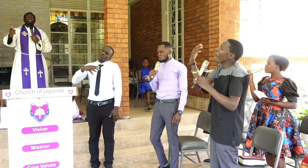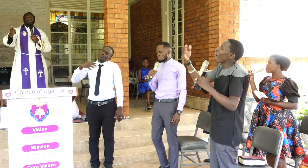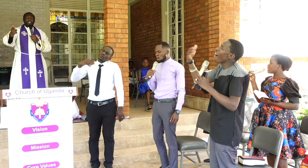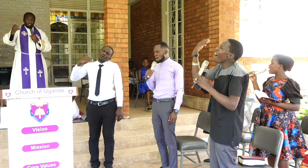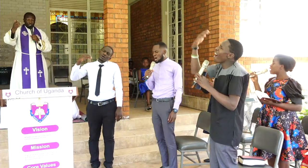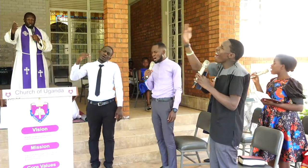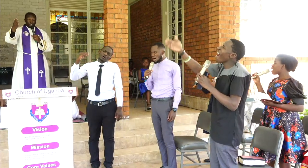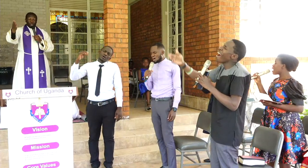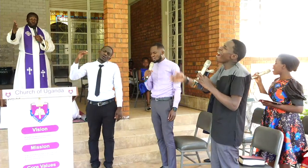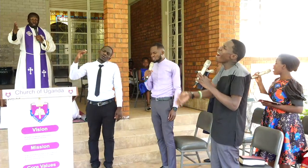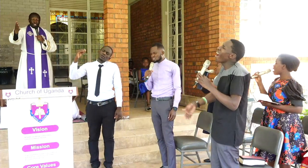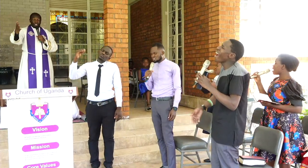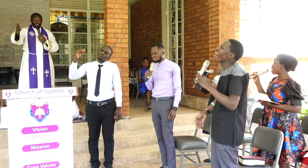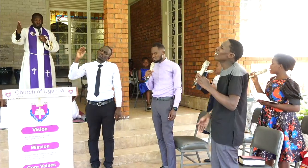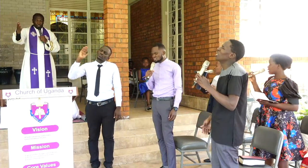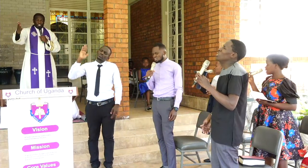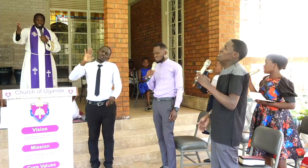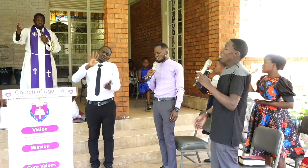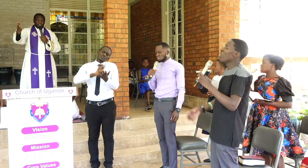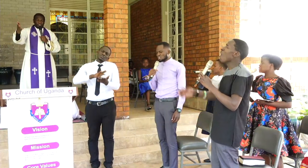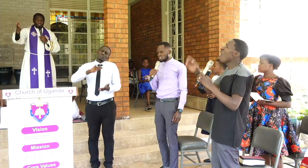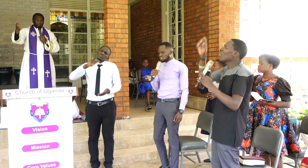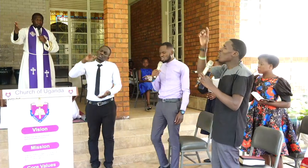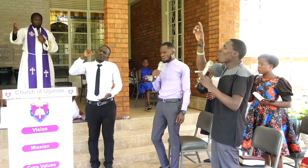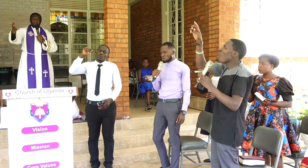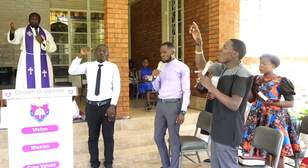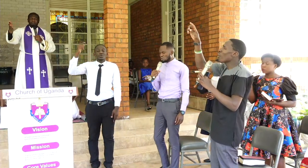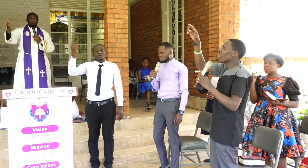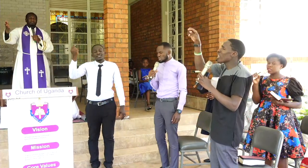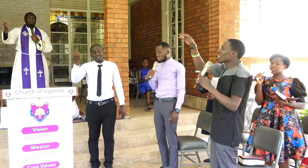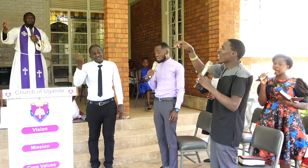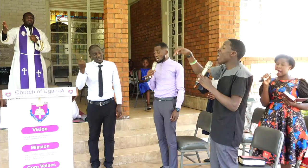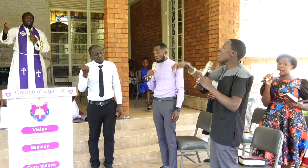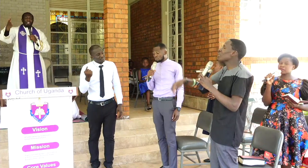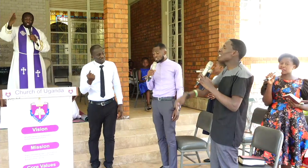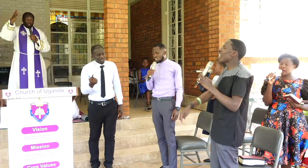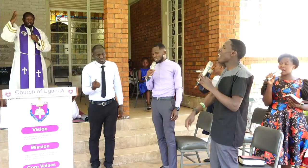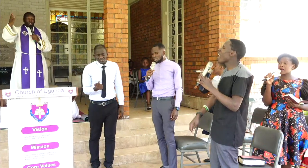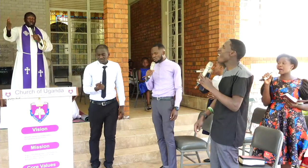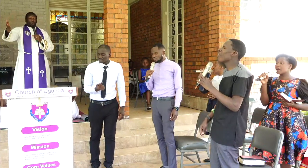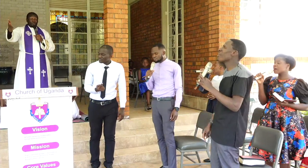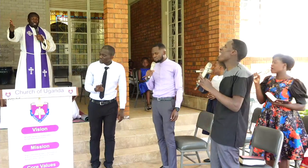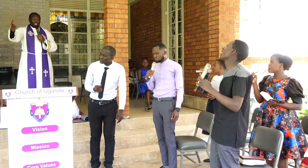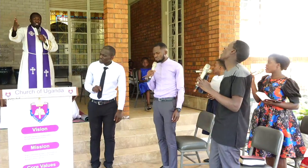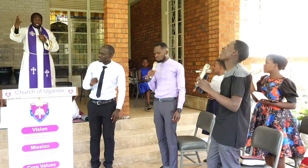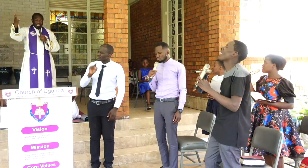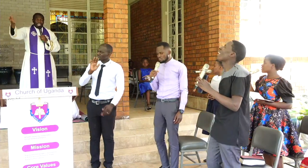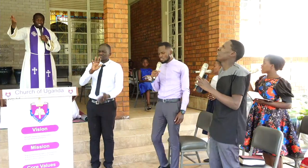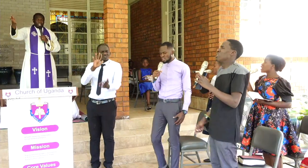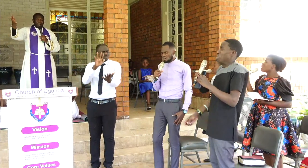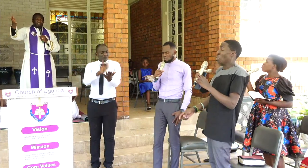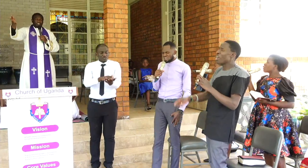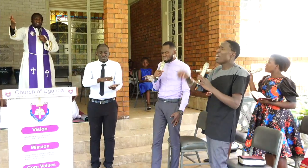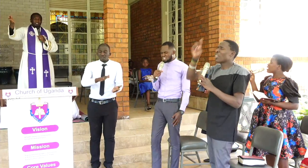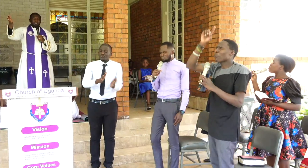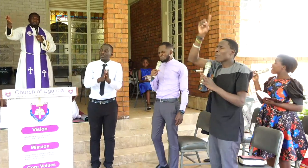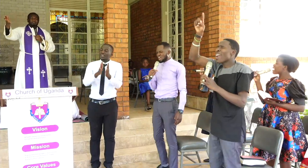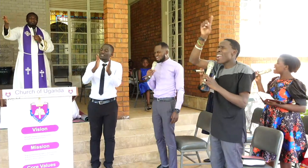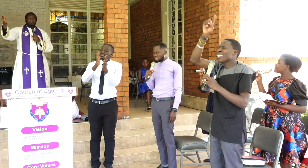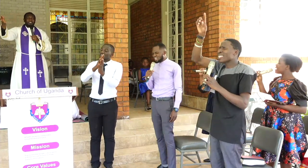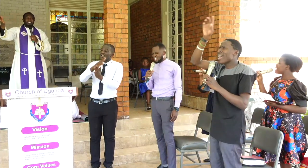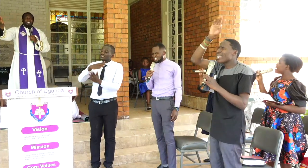go up. Your glory in Sweden. His glory comes down. Your glory in Kenya. When